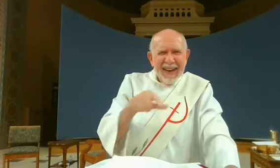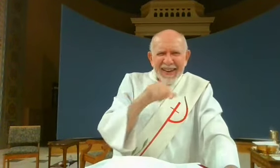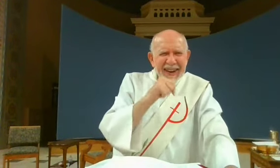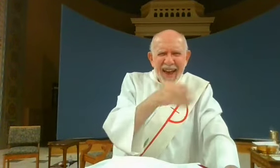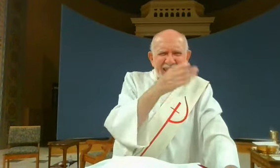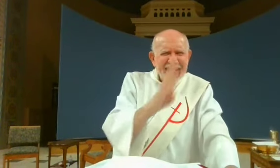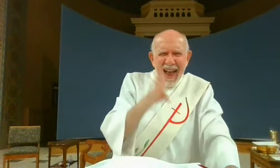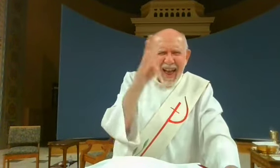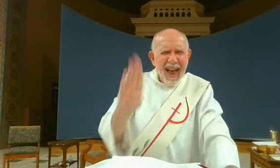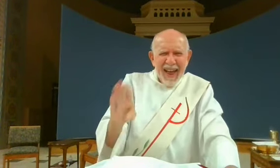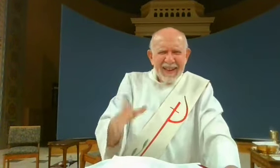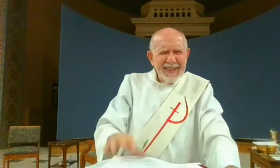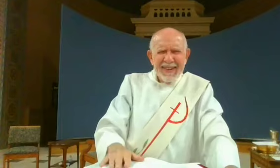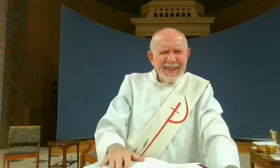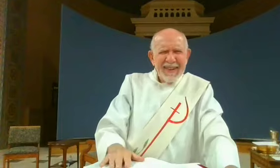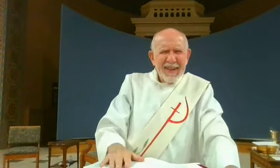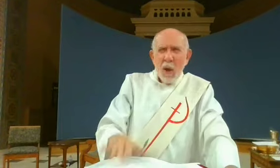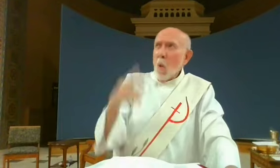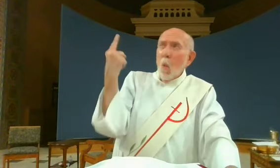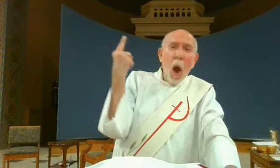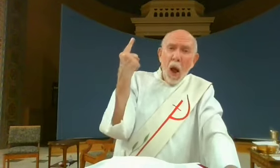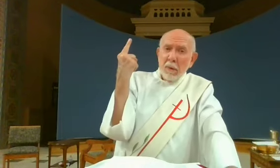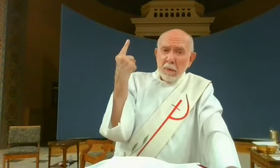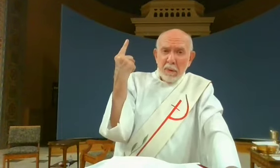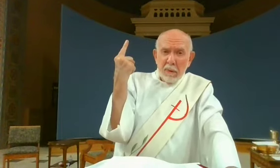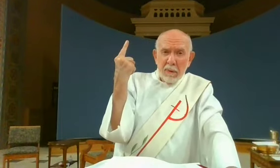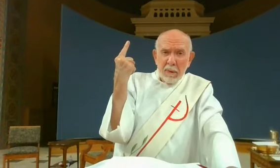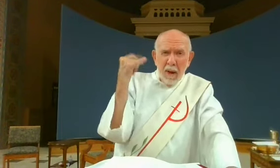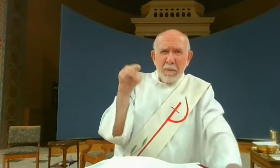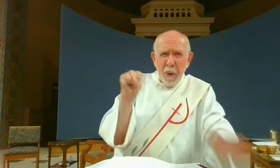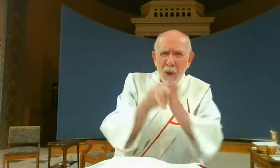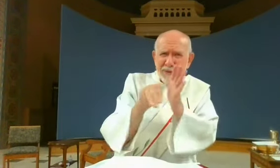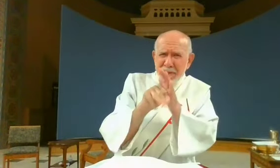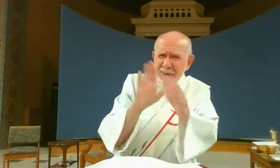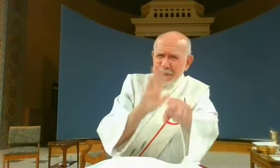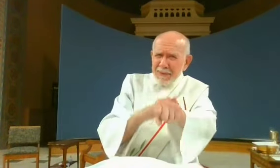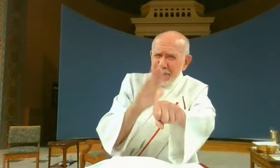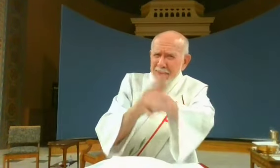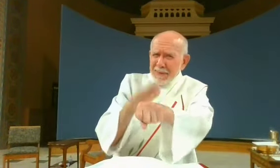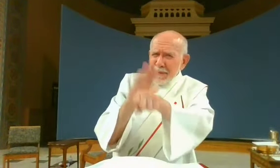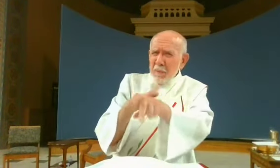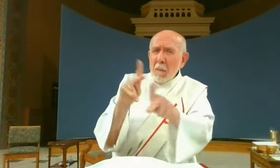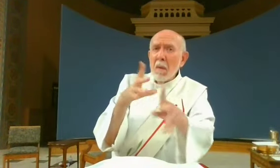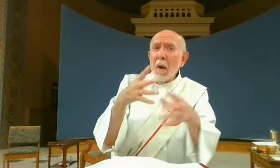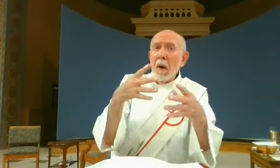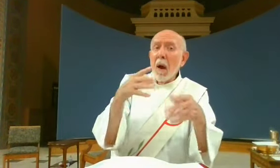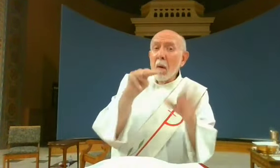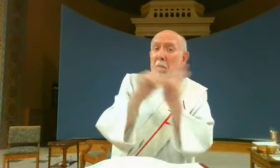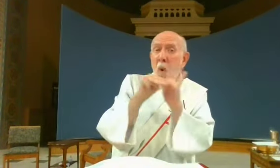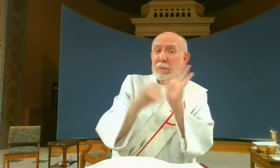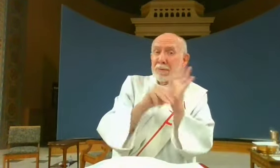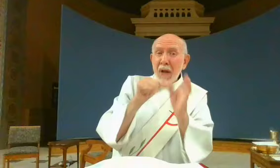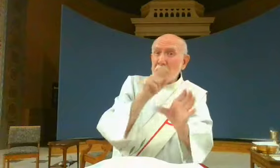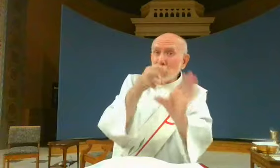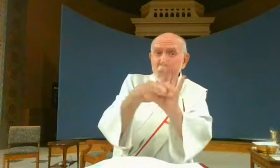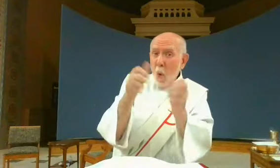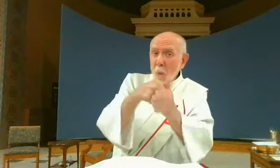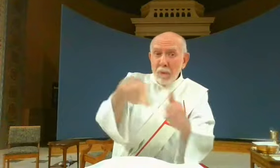Each of you is not God. There is one God. Moses warned the people